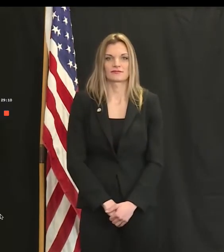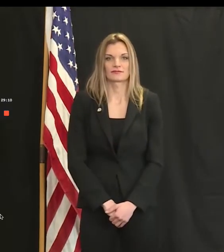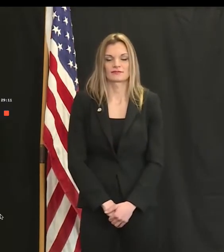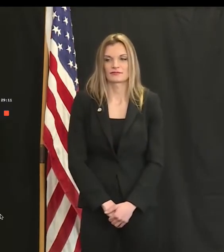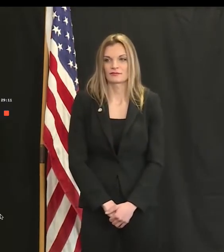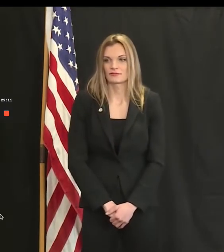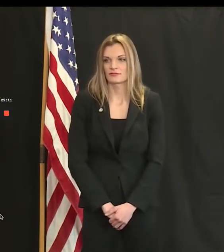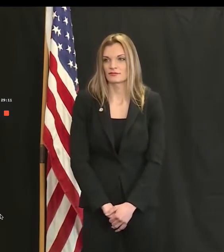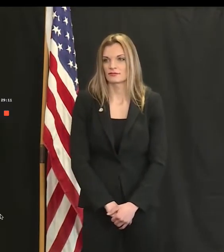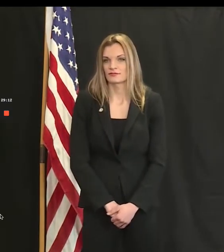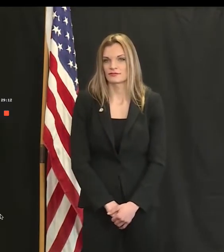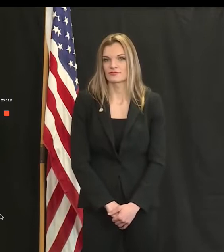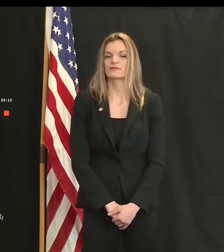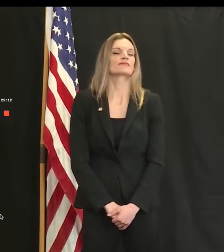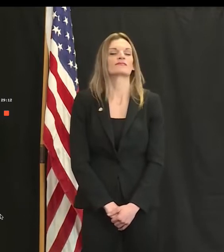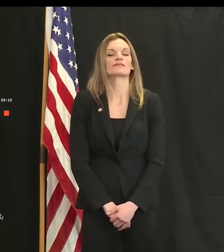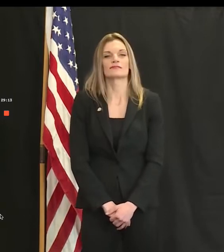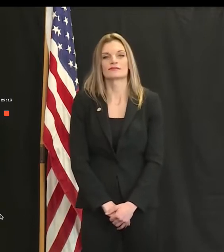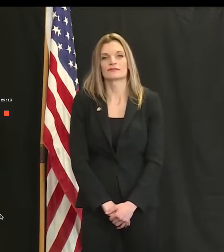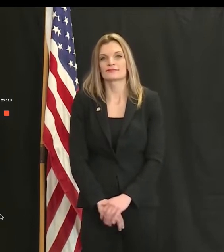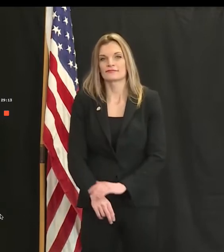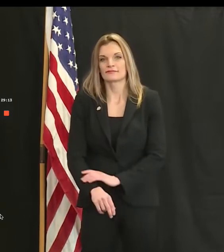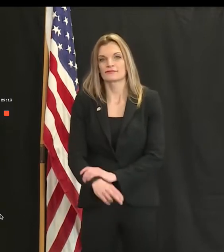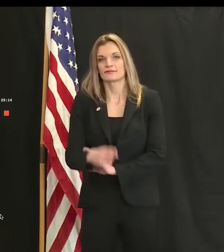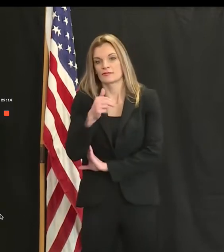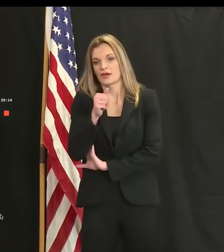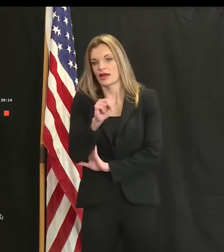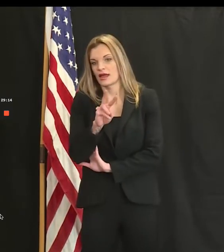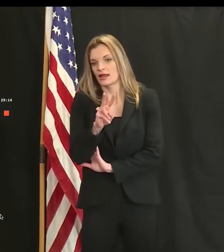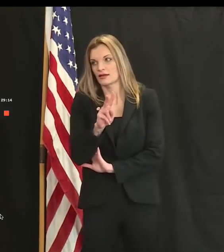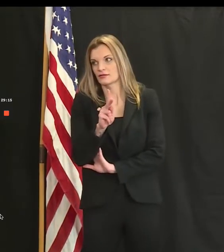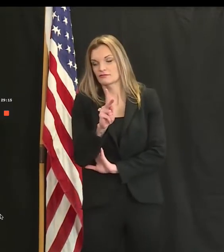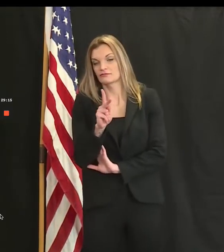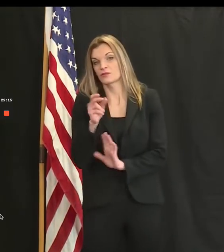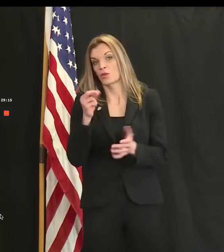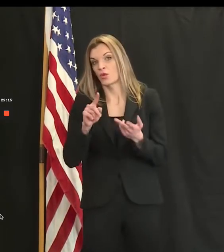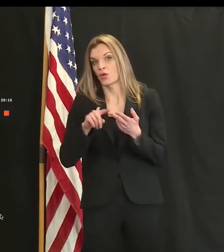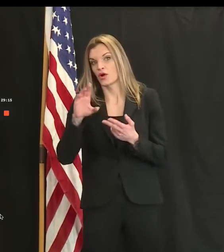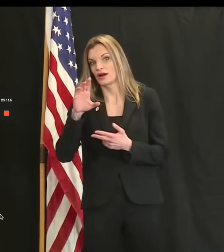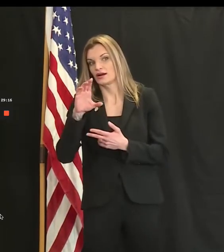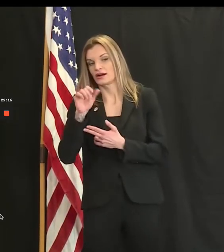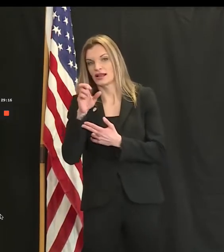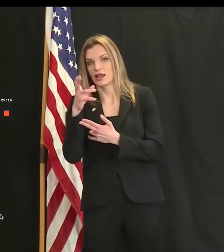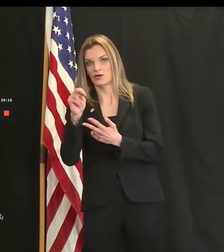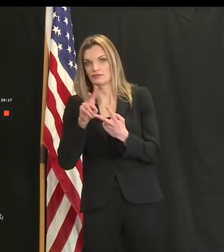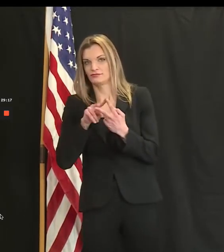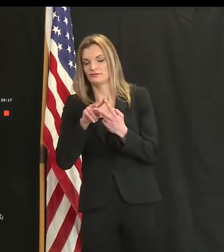All right, next is Hank Winchester or Karen Drew from WDIV.